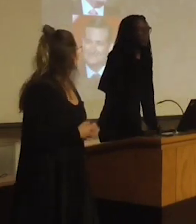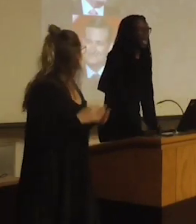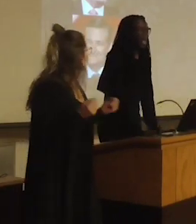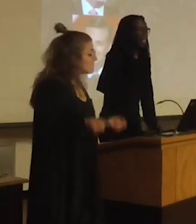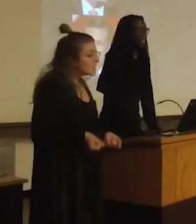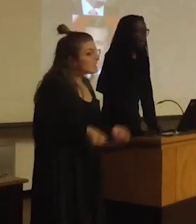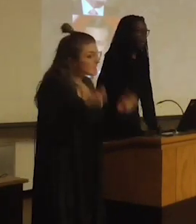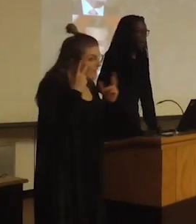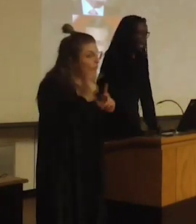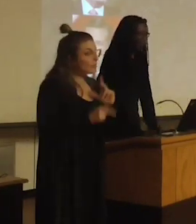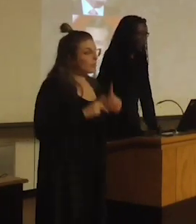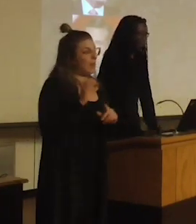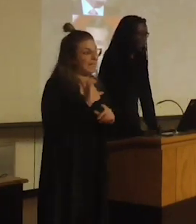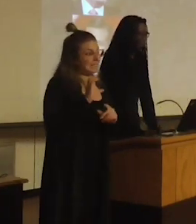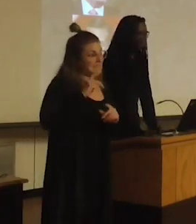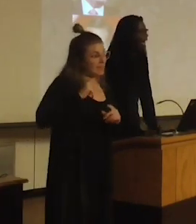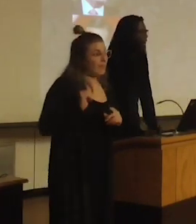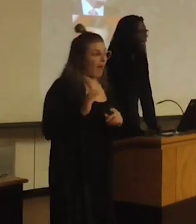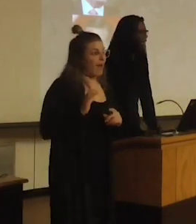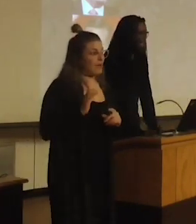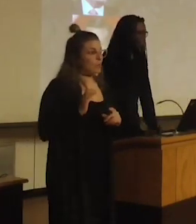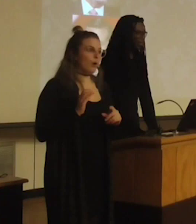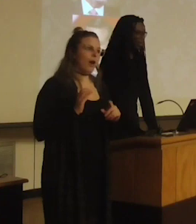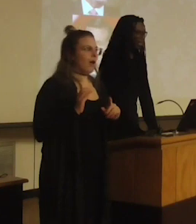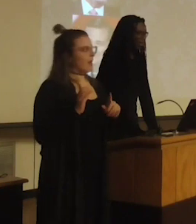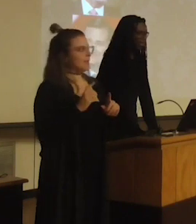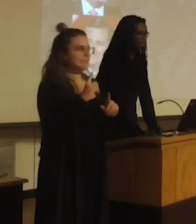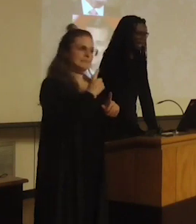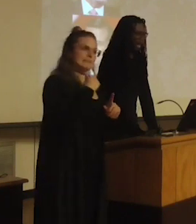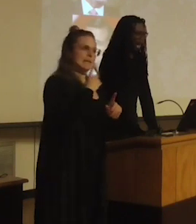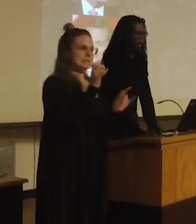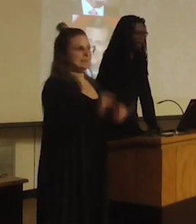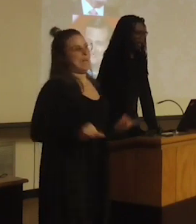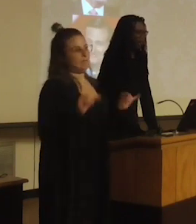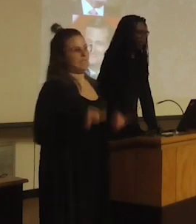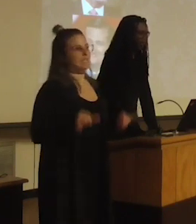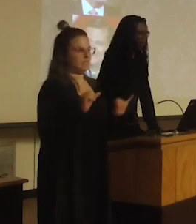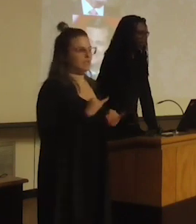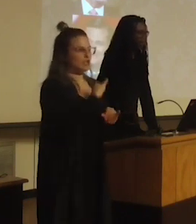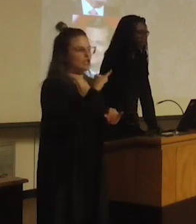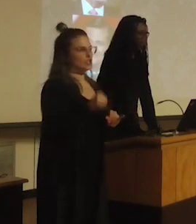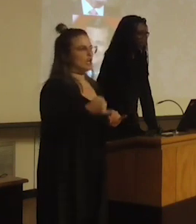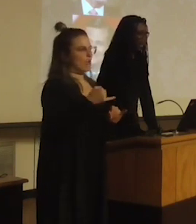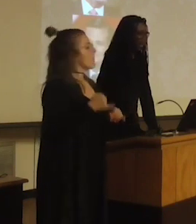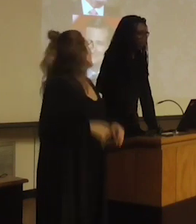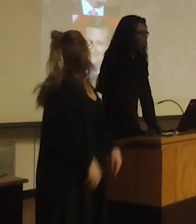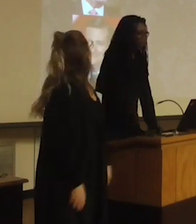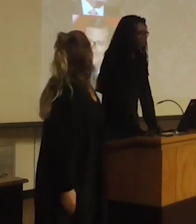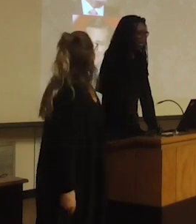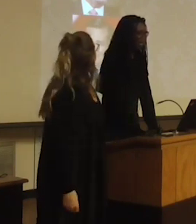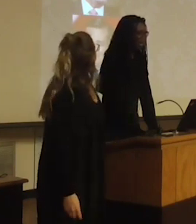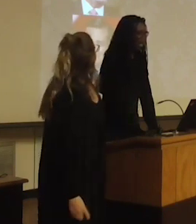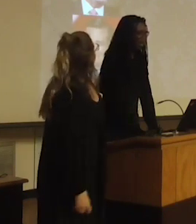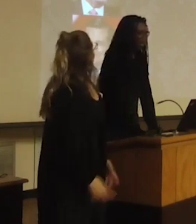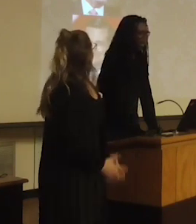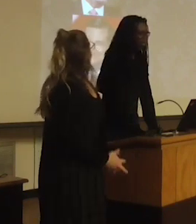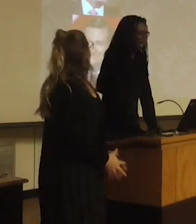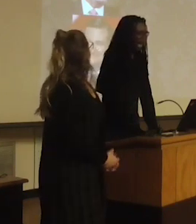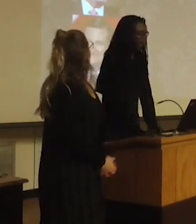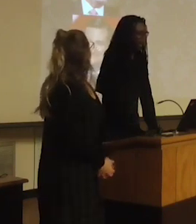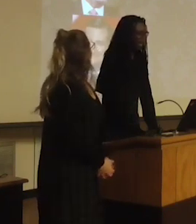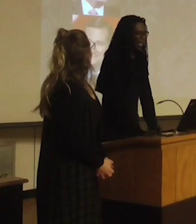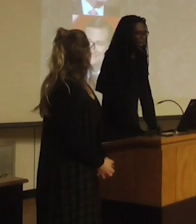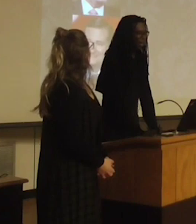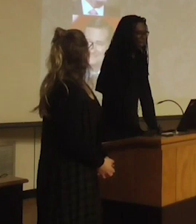several people at CPAC were actually echoing similar sentiments. Jerry Falwell Jr., he said, I had